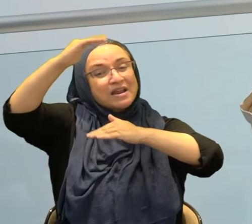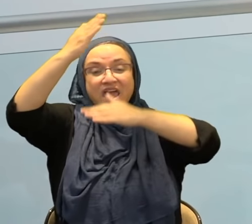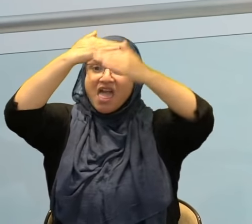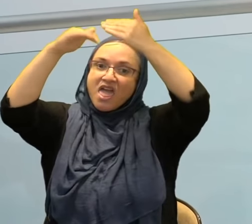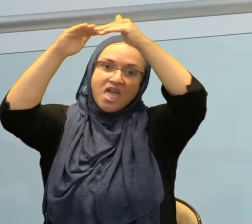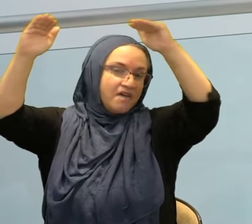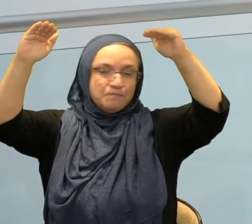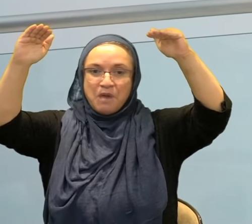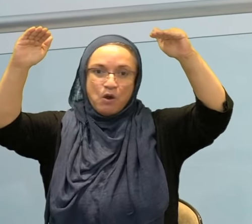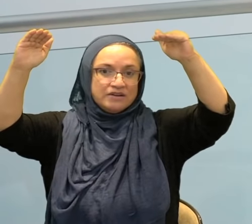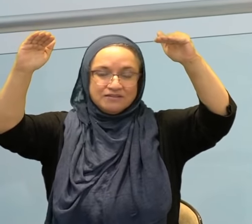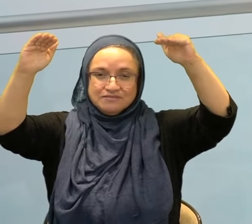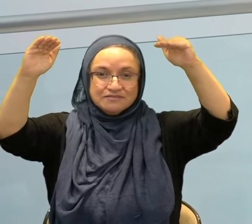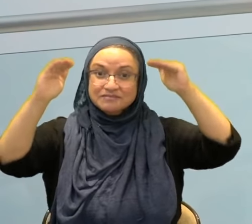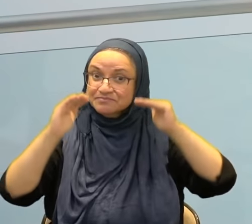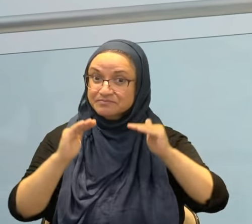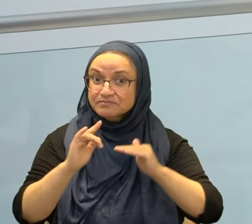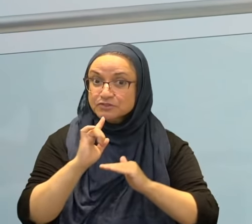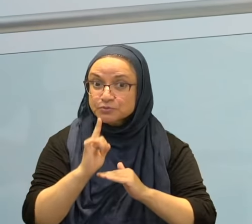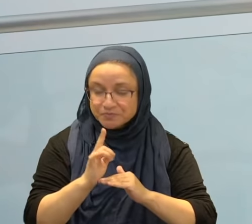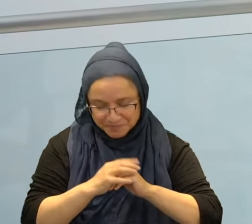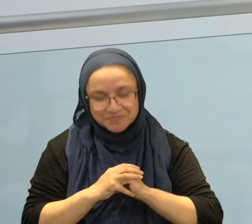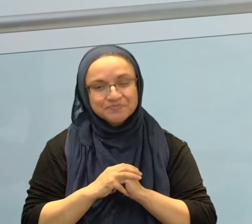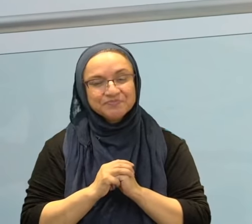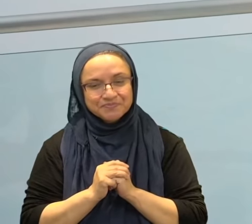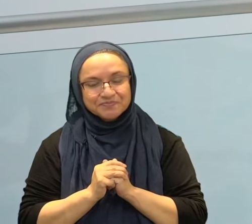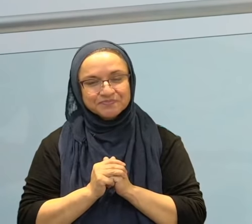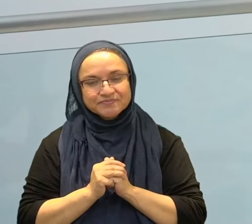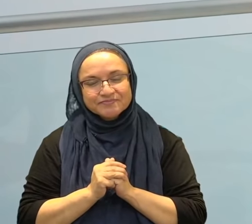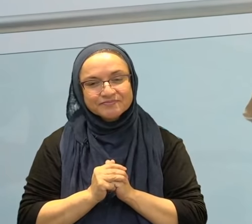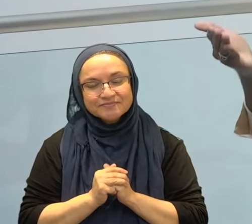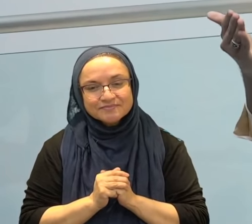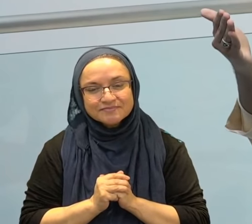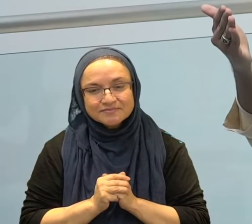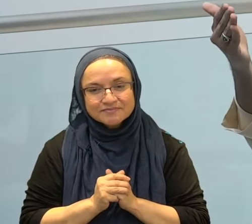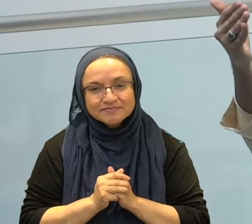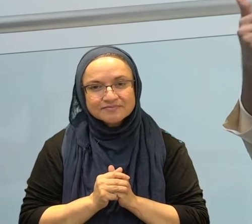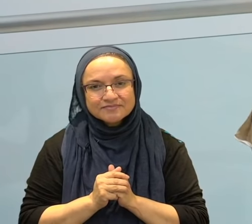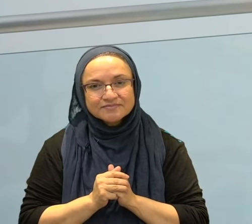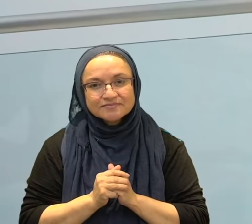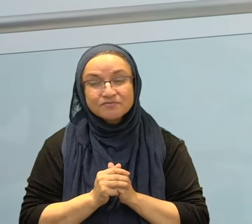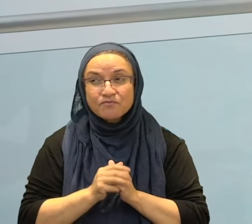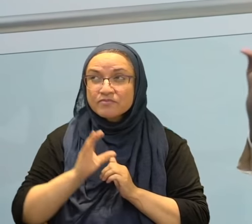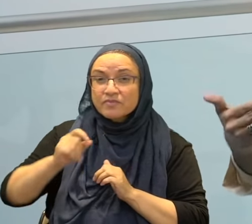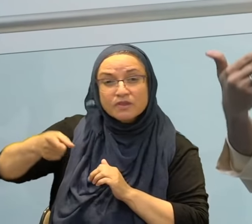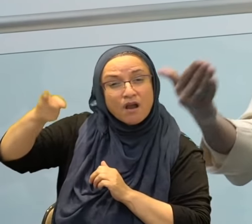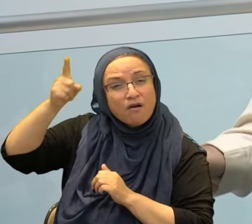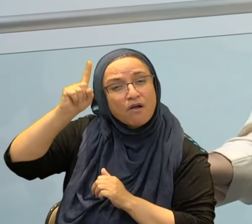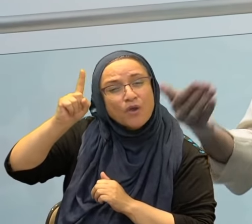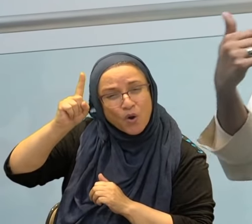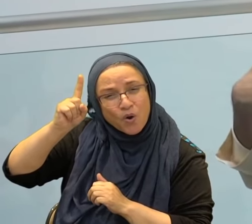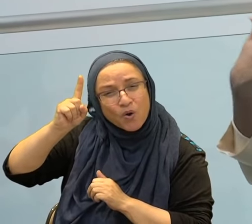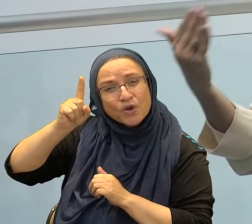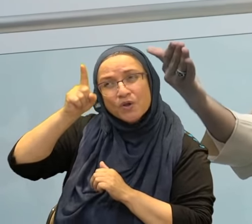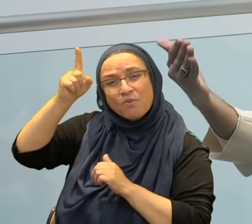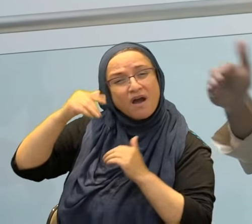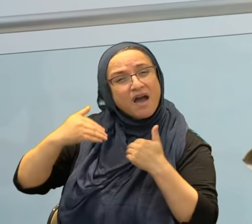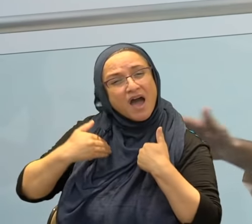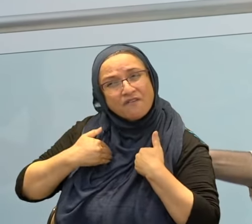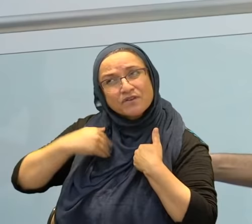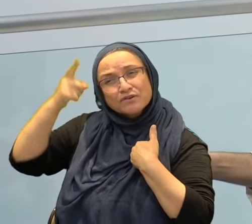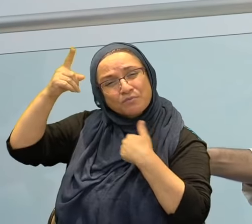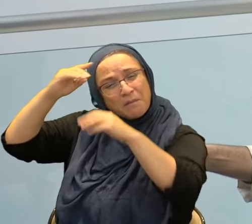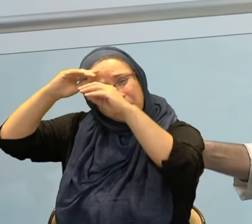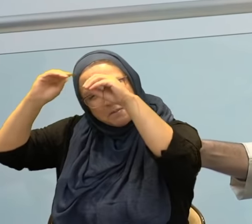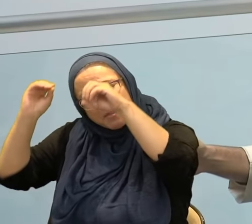"Oh Allah, if there is a station that you have gotten people to through hardships and trials, then allow me to reach that station